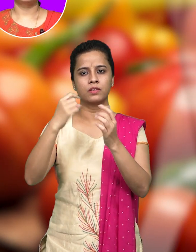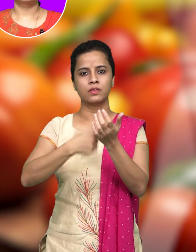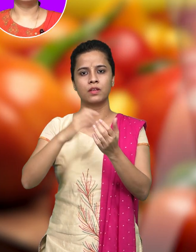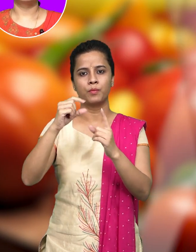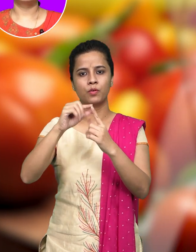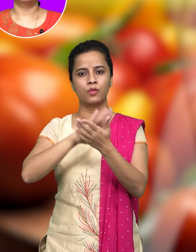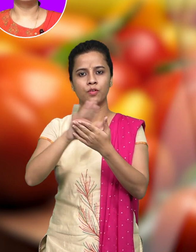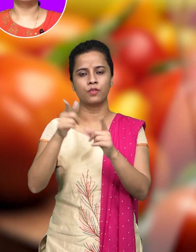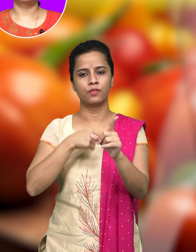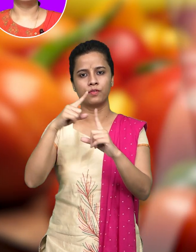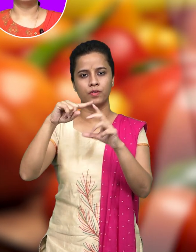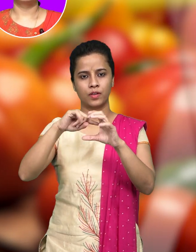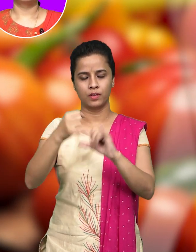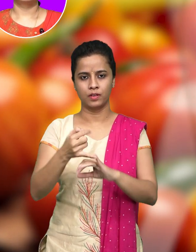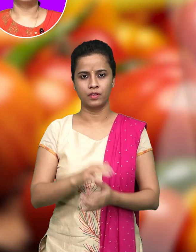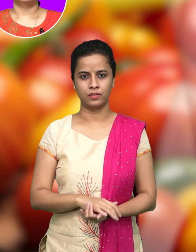saprophytes,